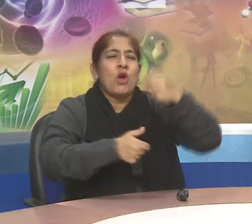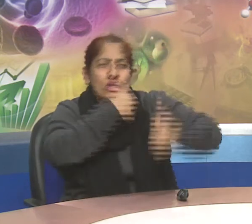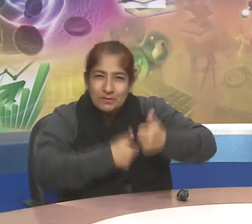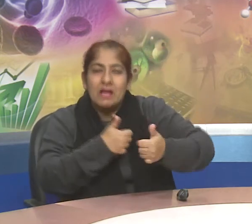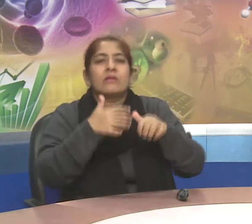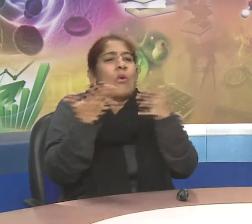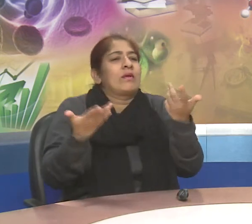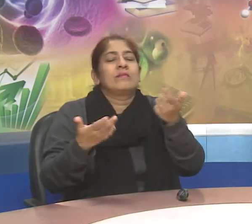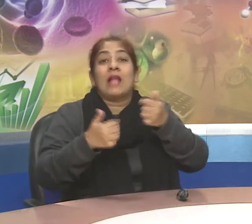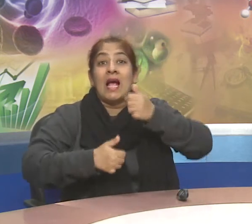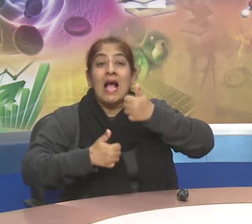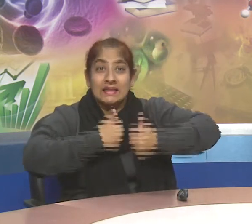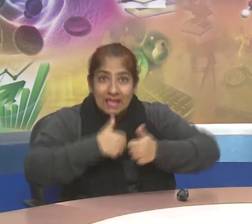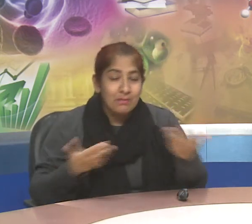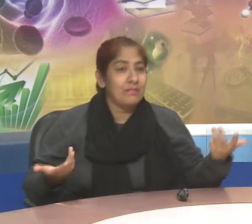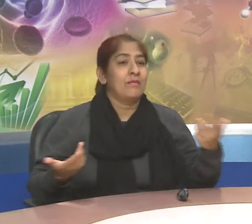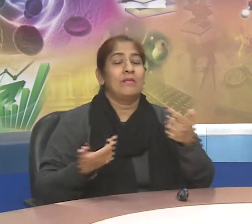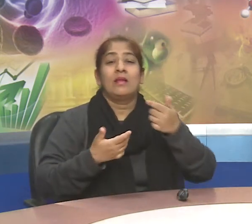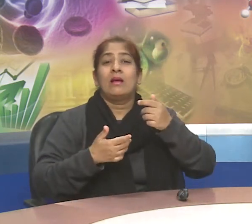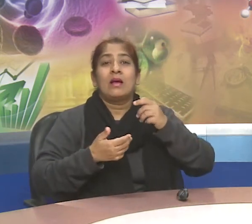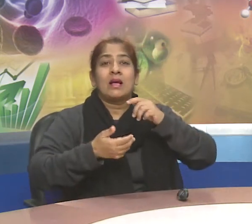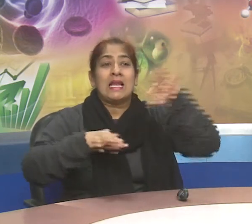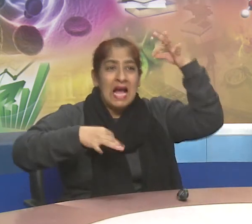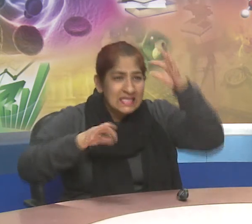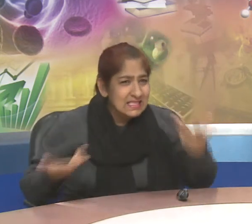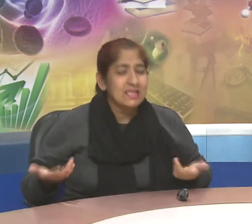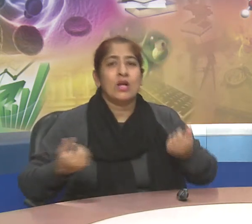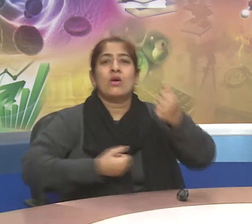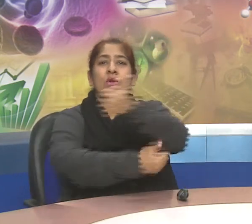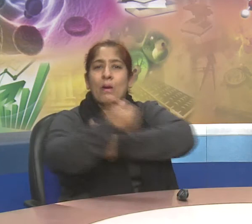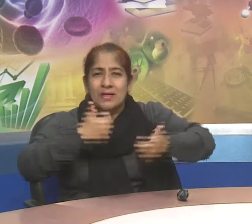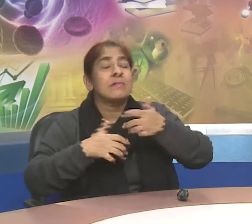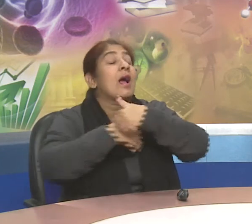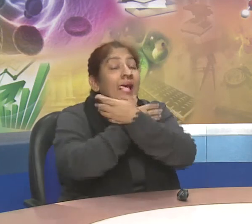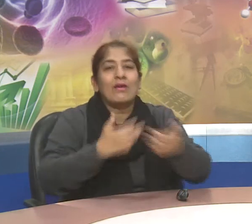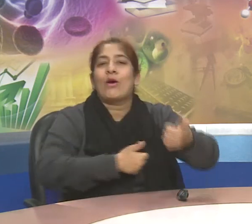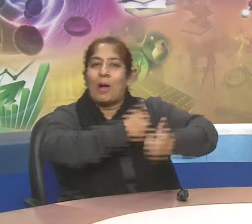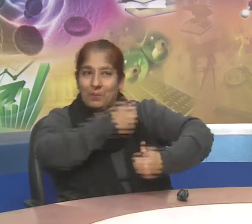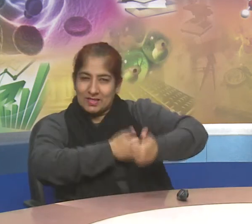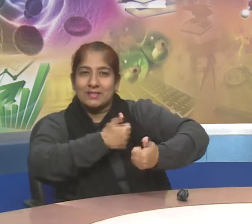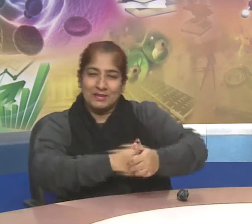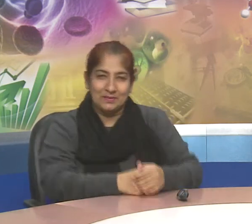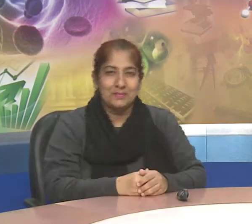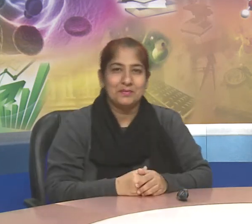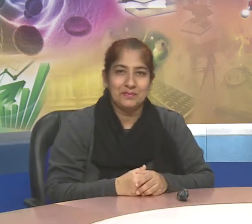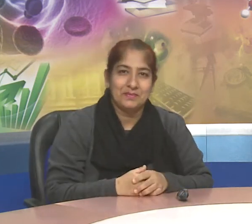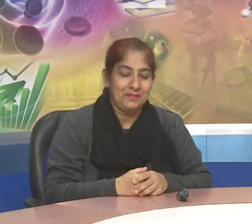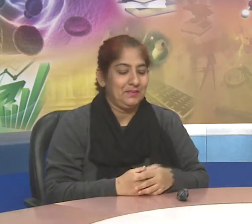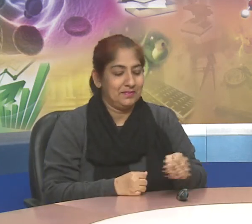Competition means done to any challenge and complete. It means we